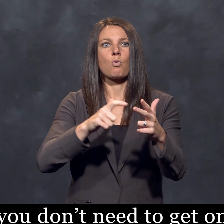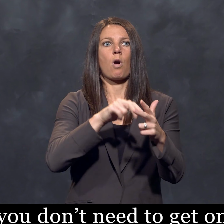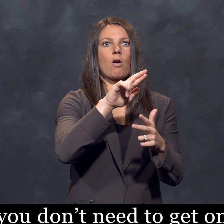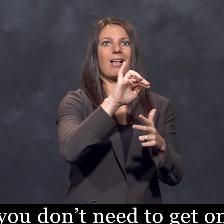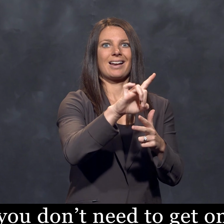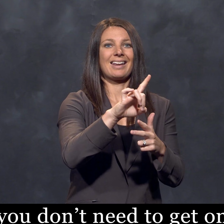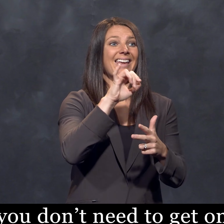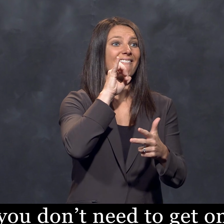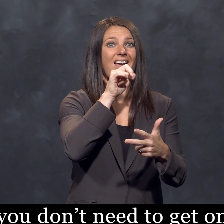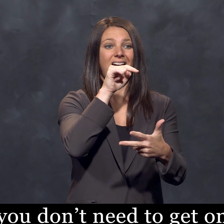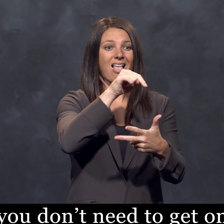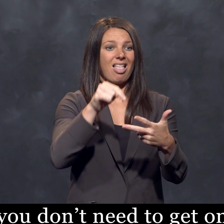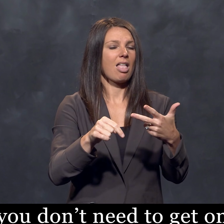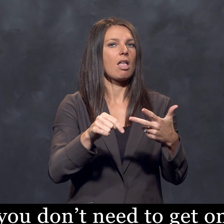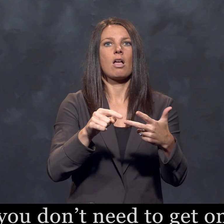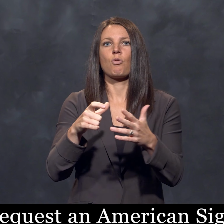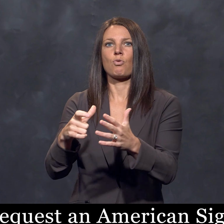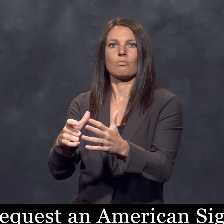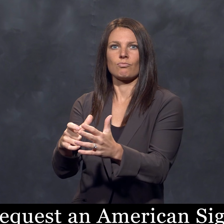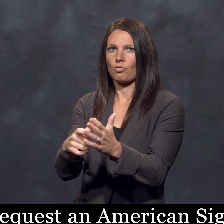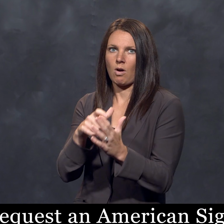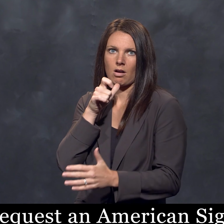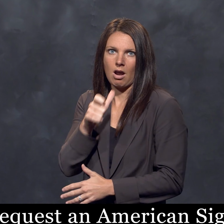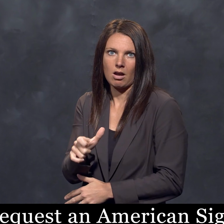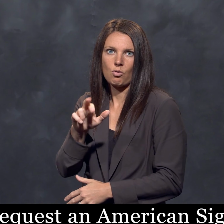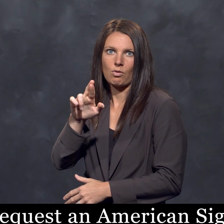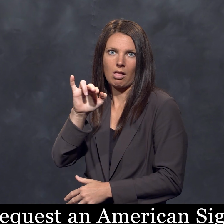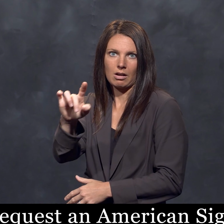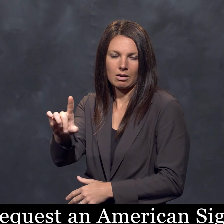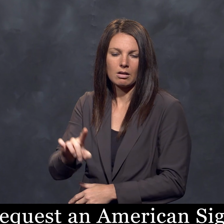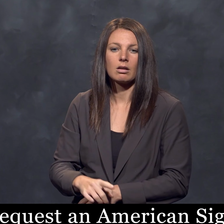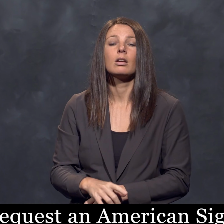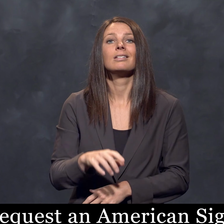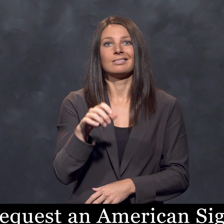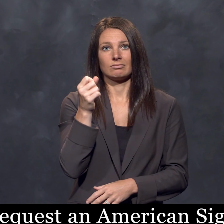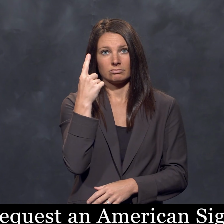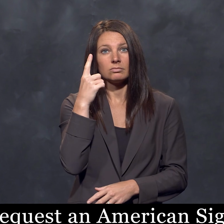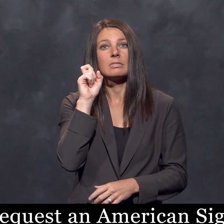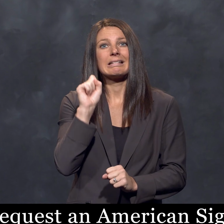And remember, you can request an American Sign Language interpreter